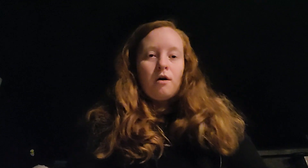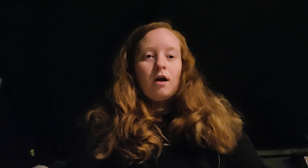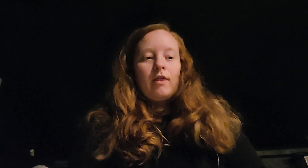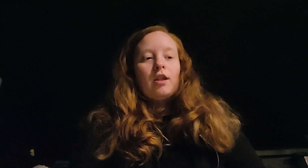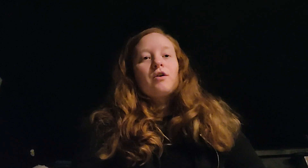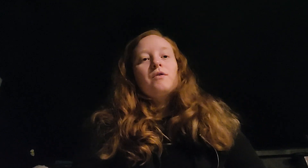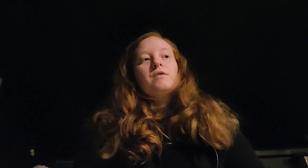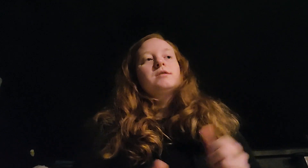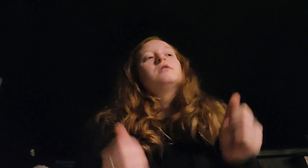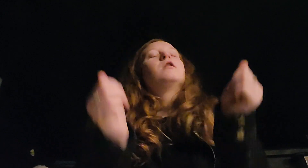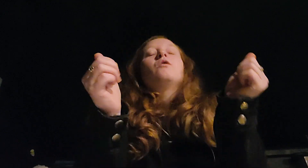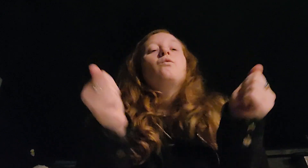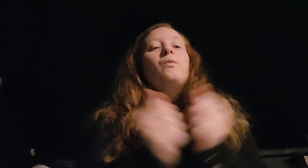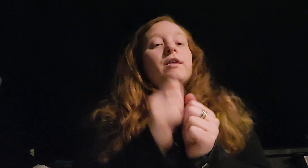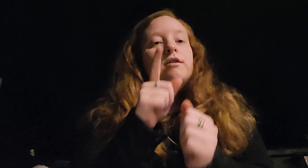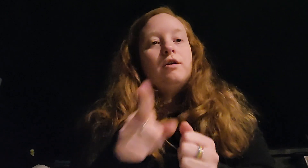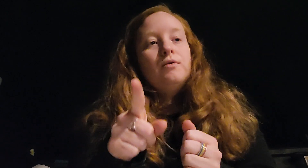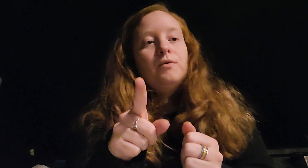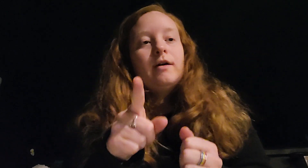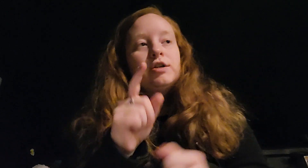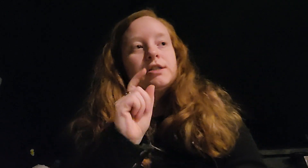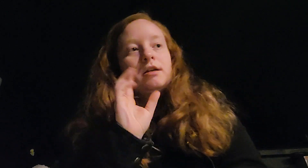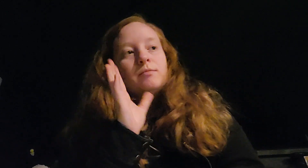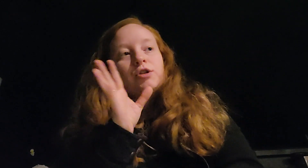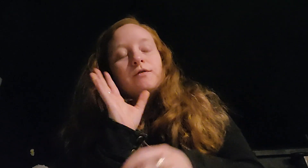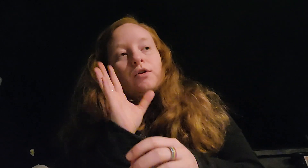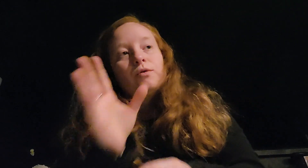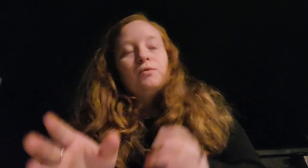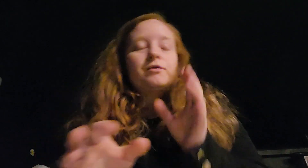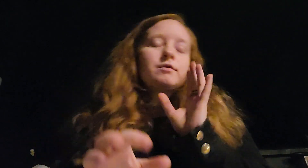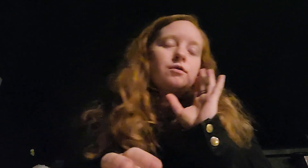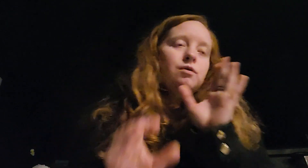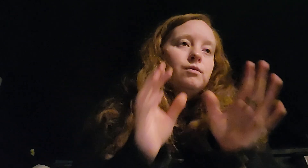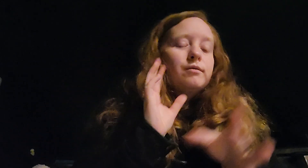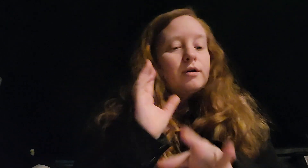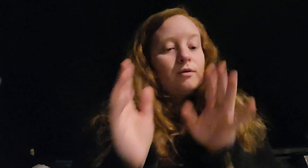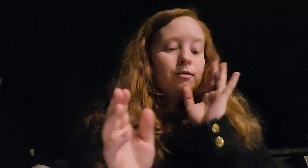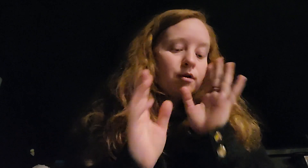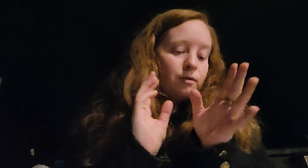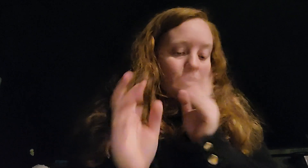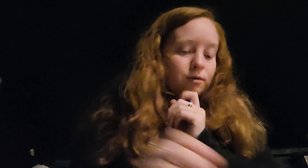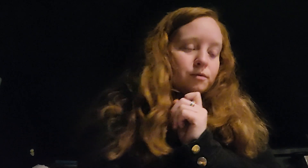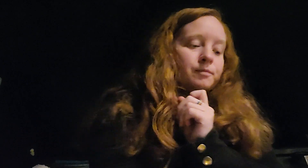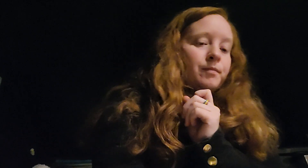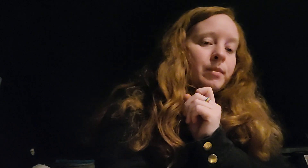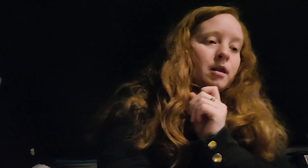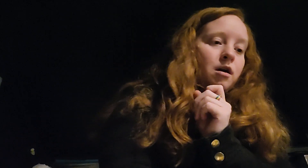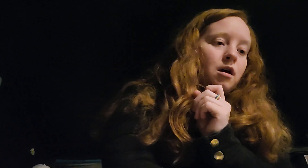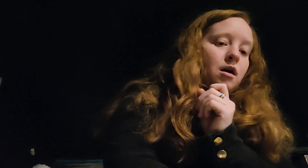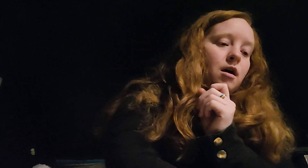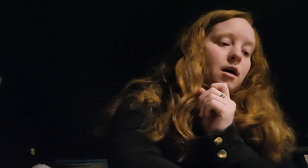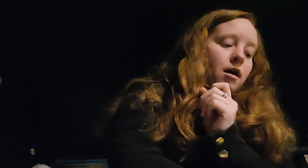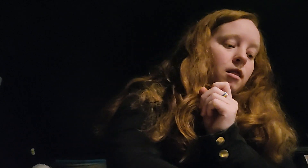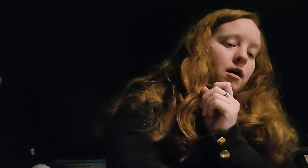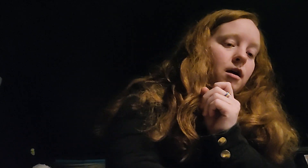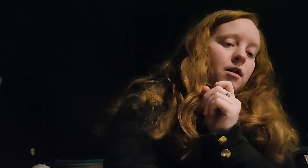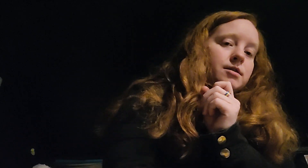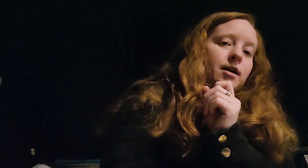And then it goes with you, and then she says a bunch of oohs. Ooh, ooh, ooh, ooh. And then, next